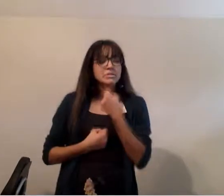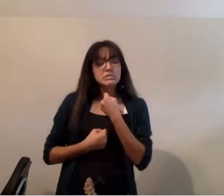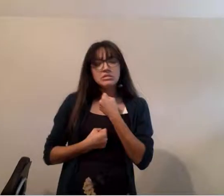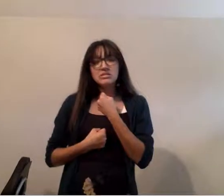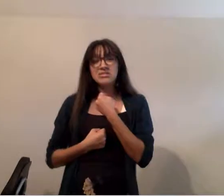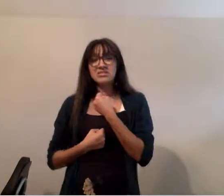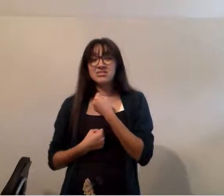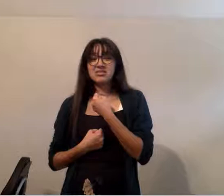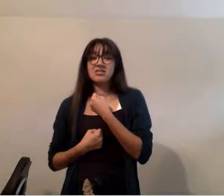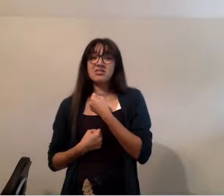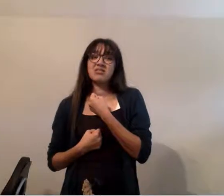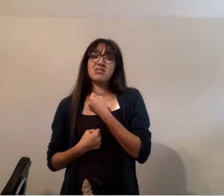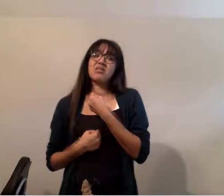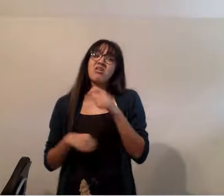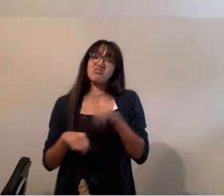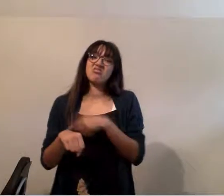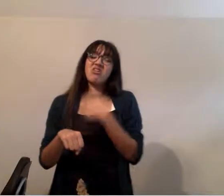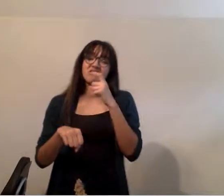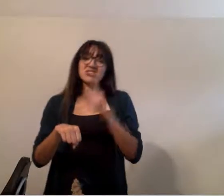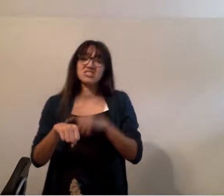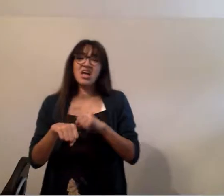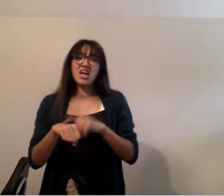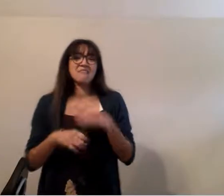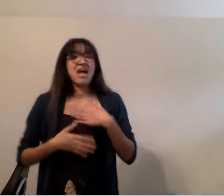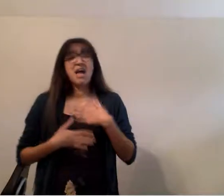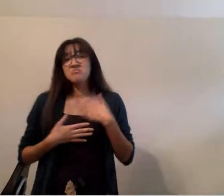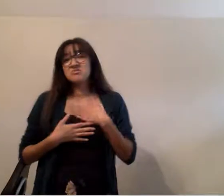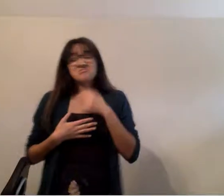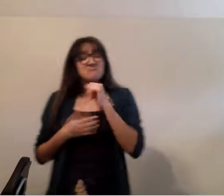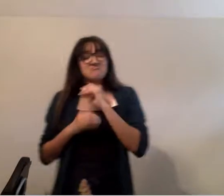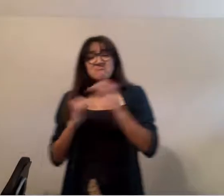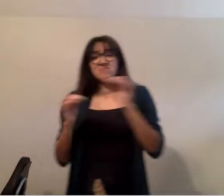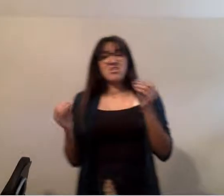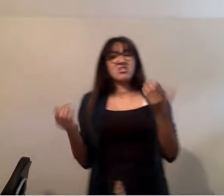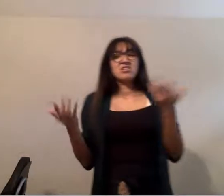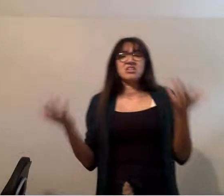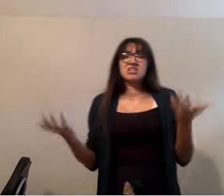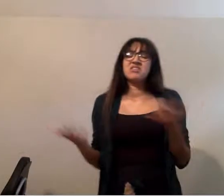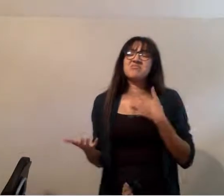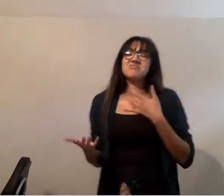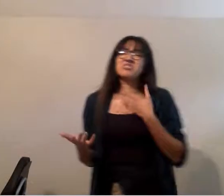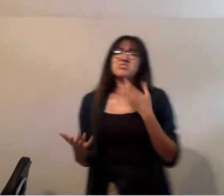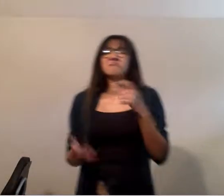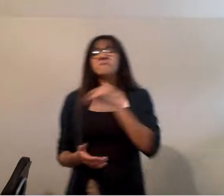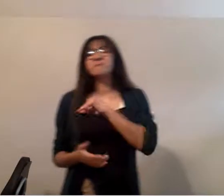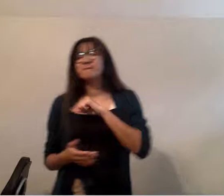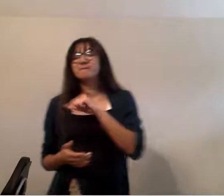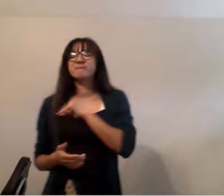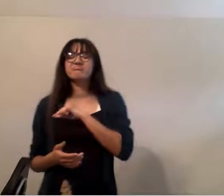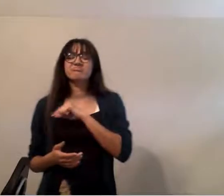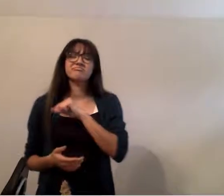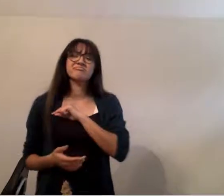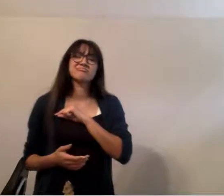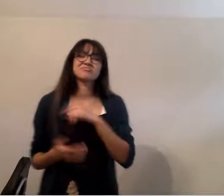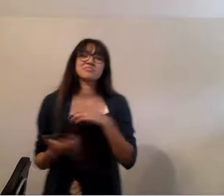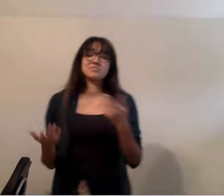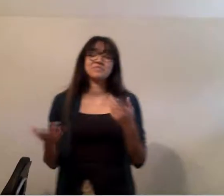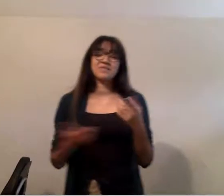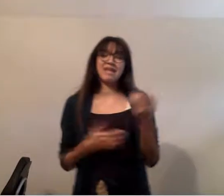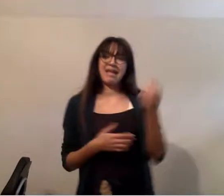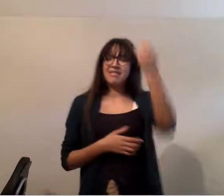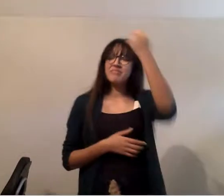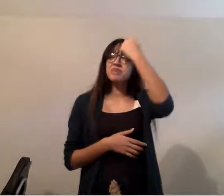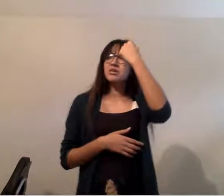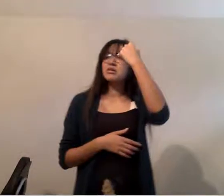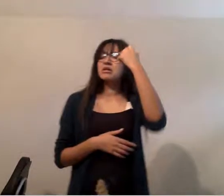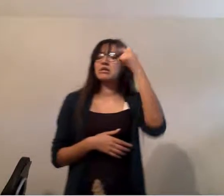of a huge amount of long-term unhappiness and regrets. And I thought, that's why these people are emailing, and